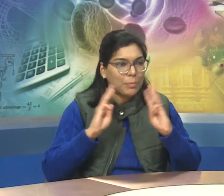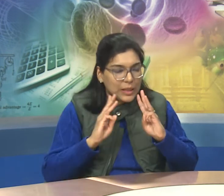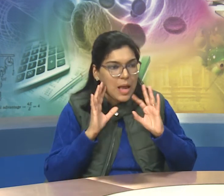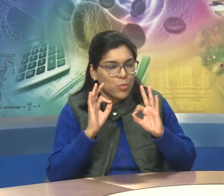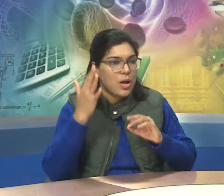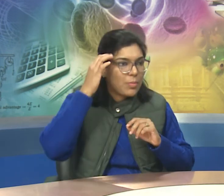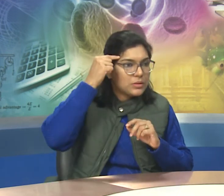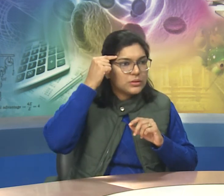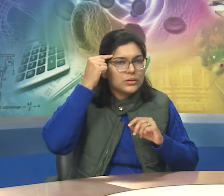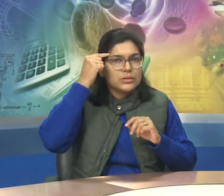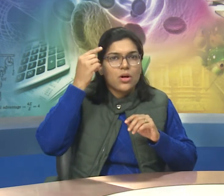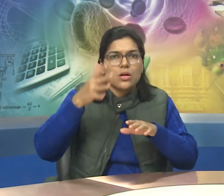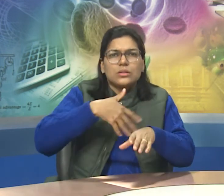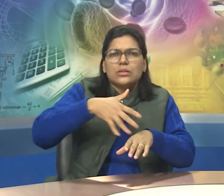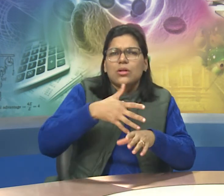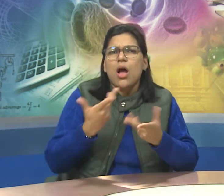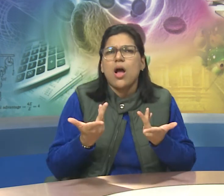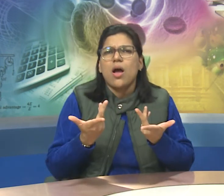or dropping a child